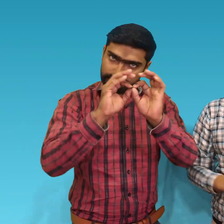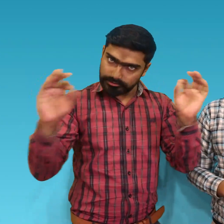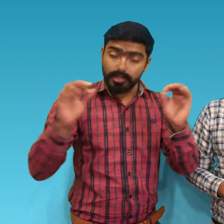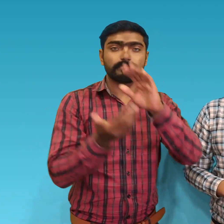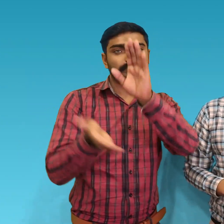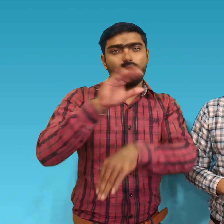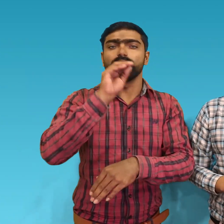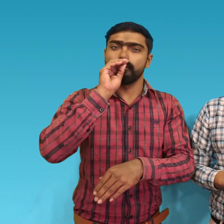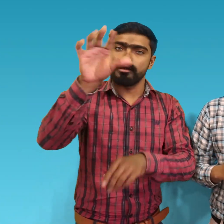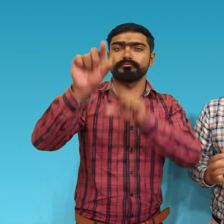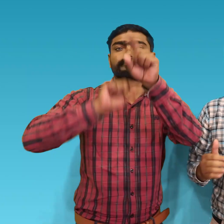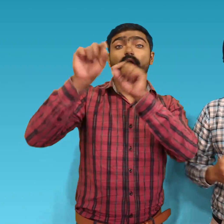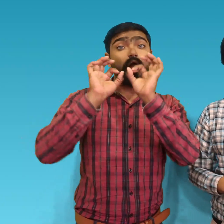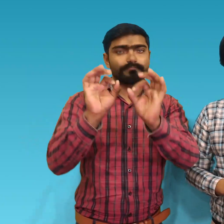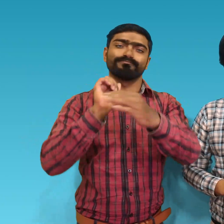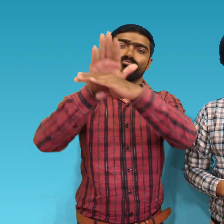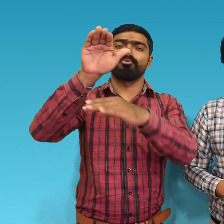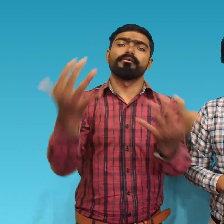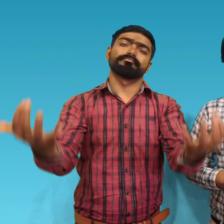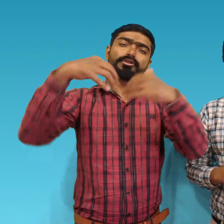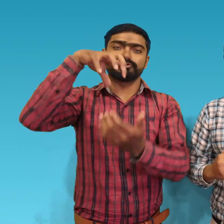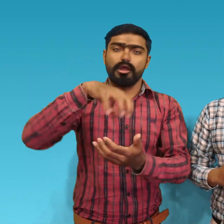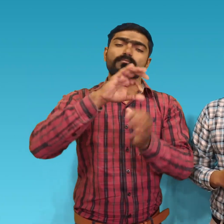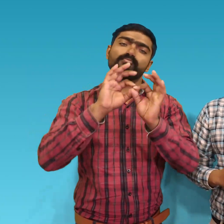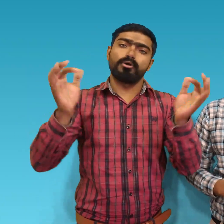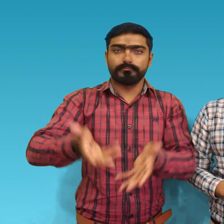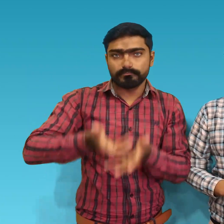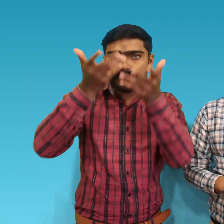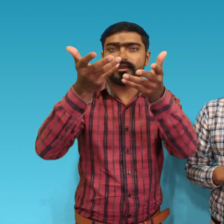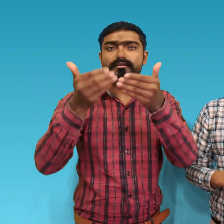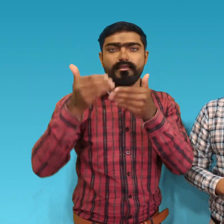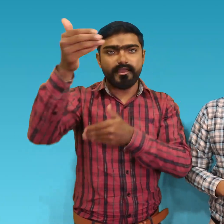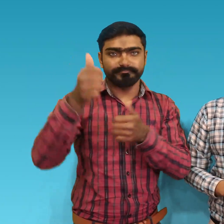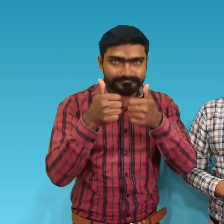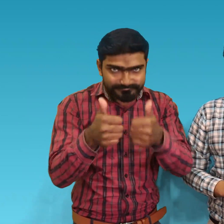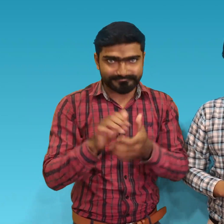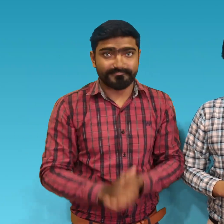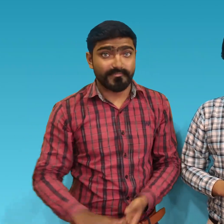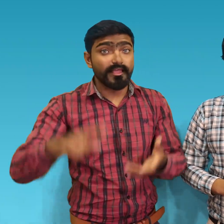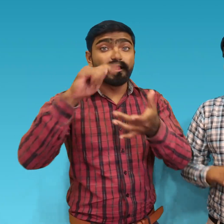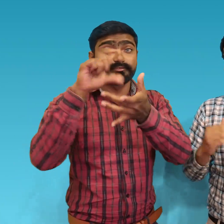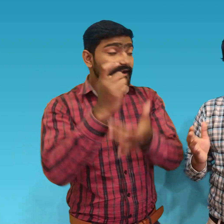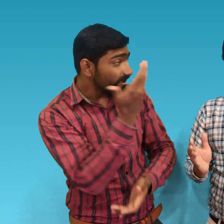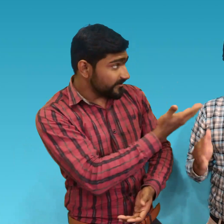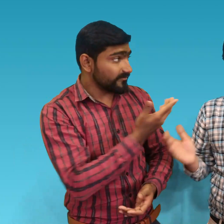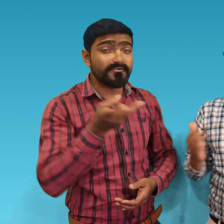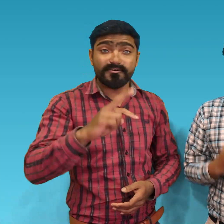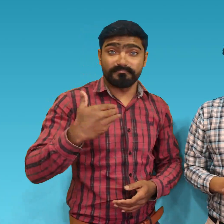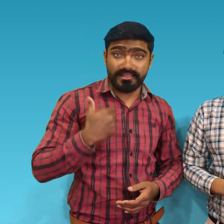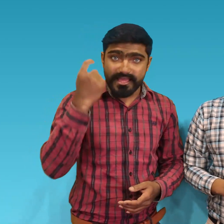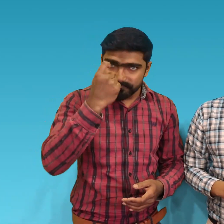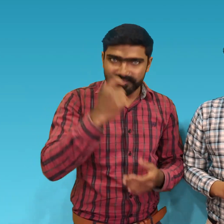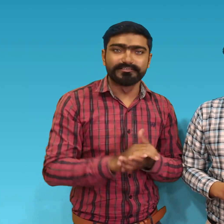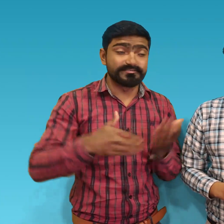enough registrations, we will reach out to you for confirmation and also about telling you the location of the event. Amit and I both